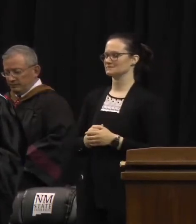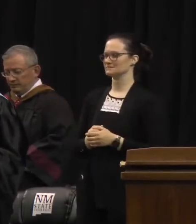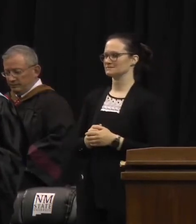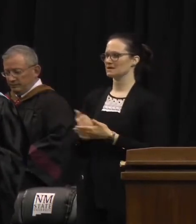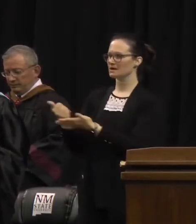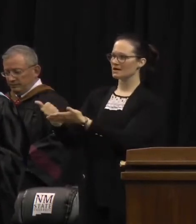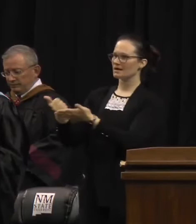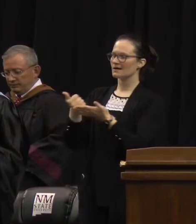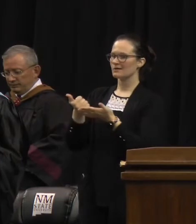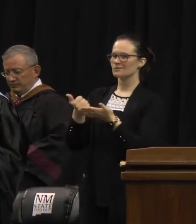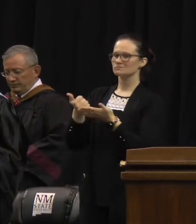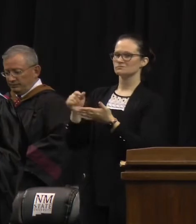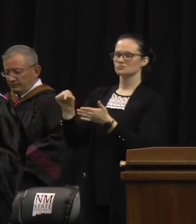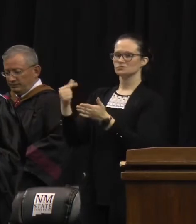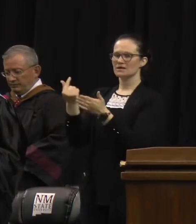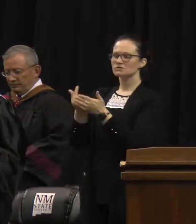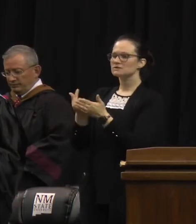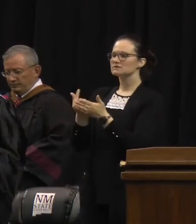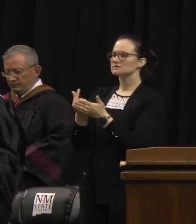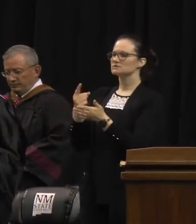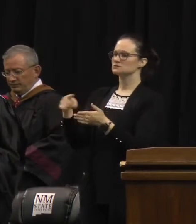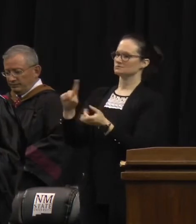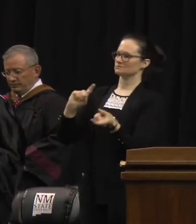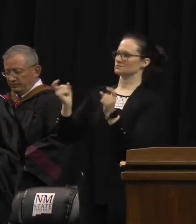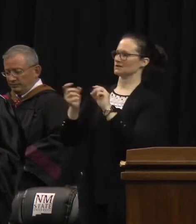be difference makers.